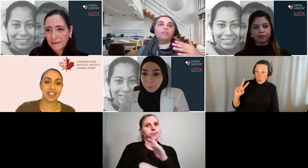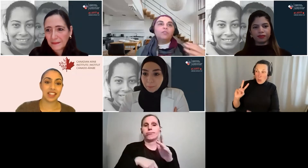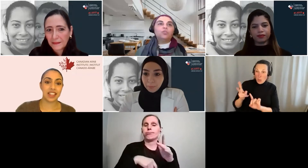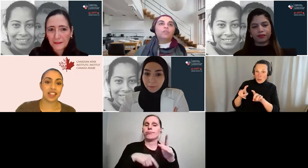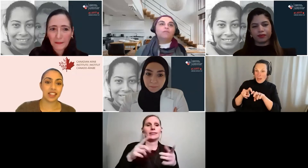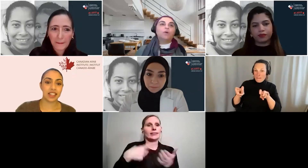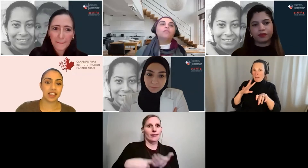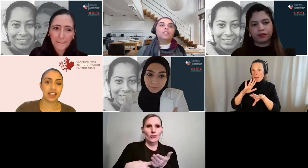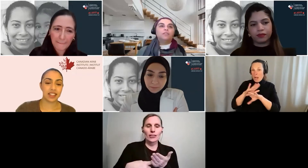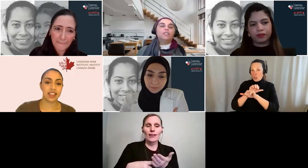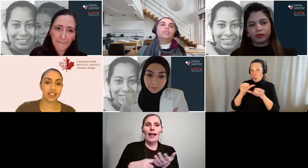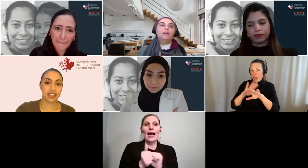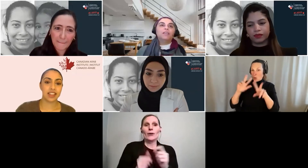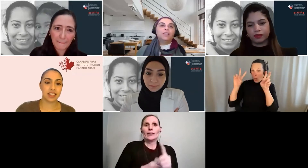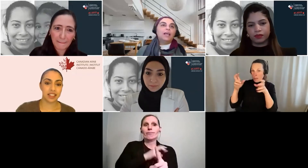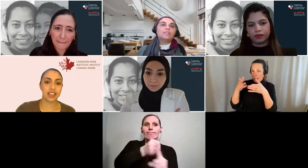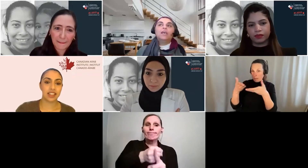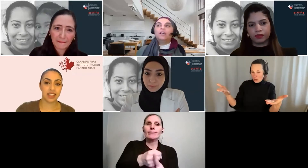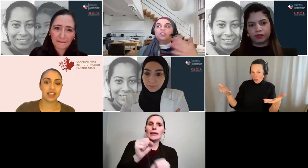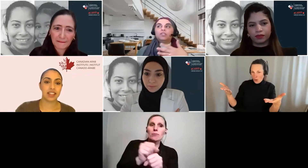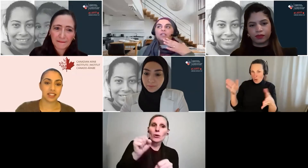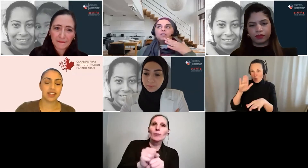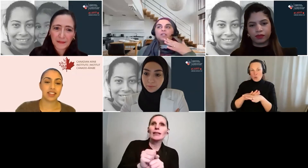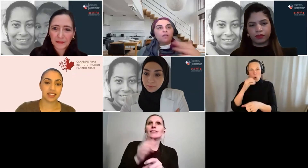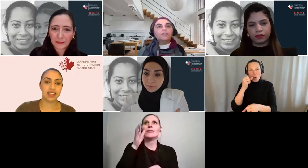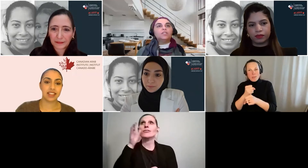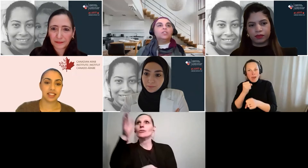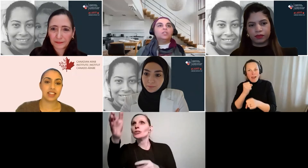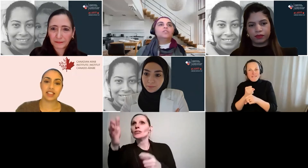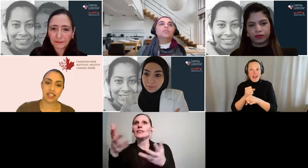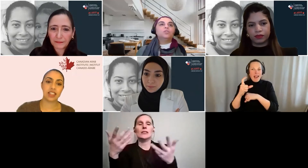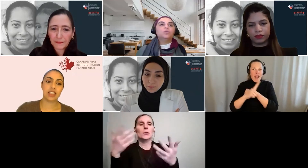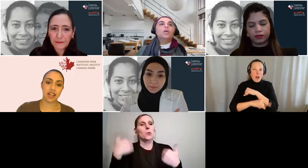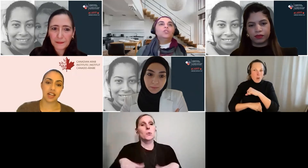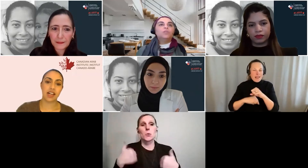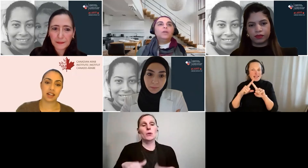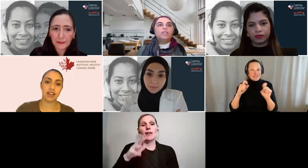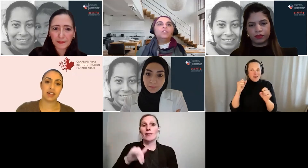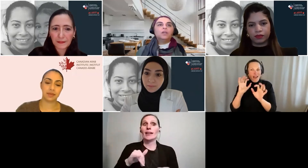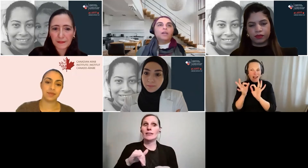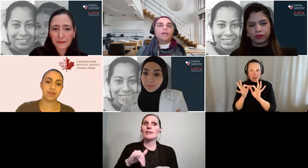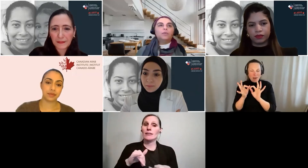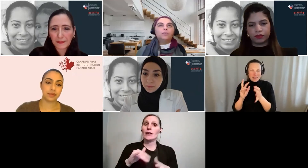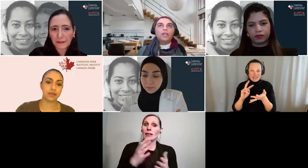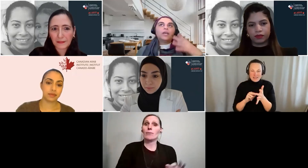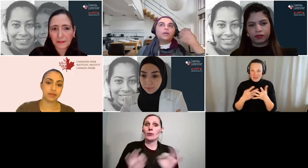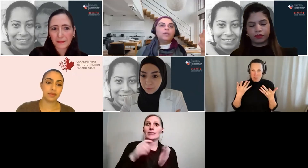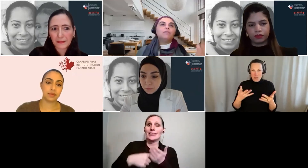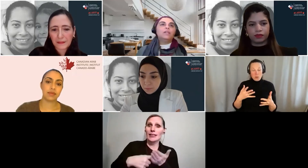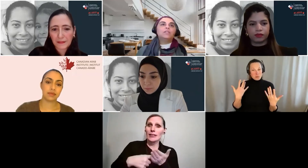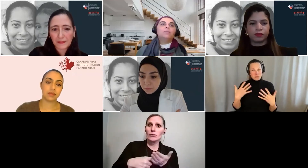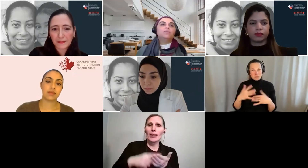employment and the future of workforce innovation and everything else, it's a conversation starter to how we need to kind of relook